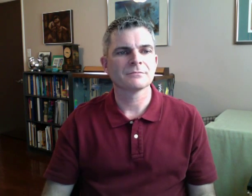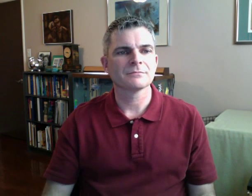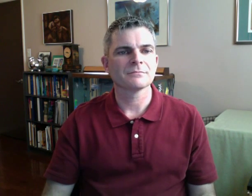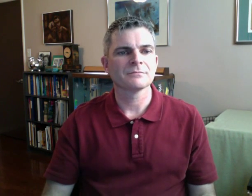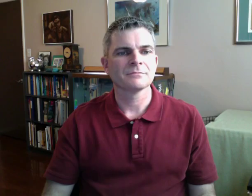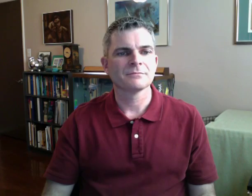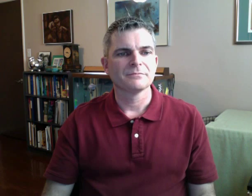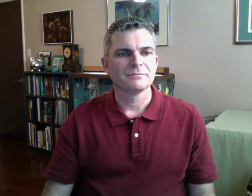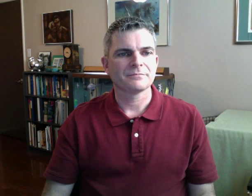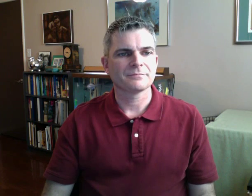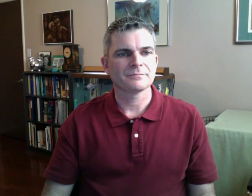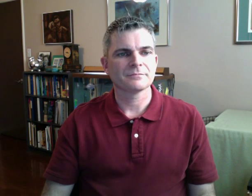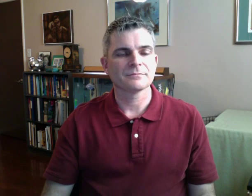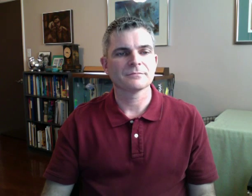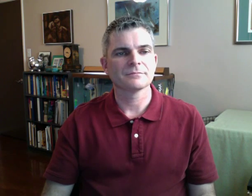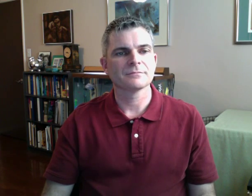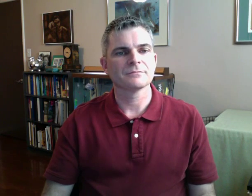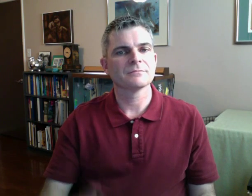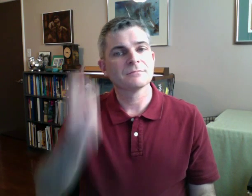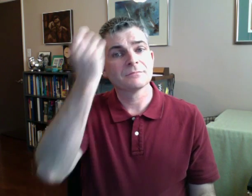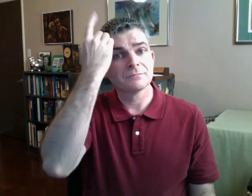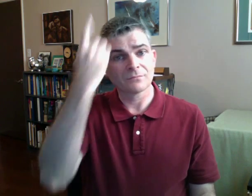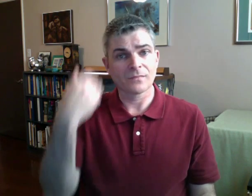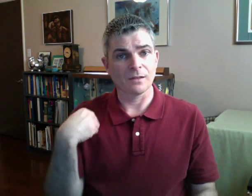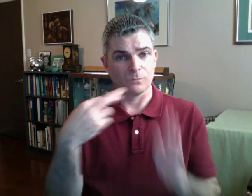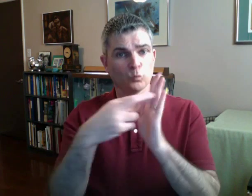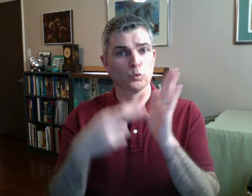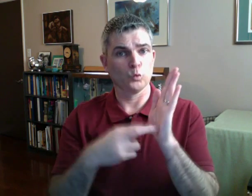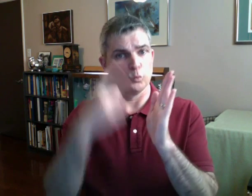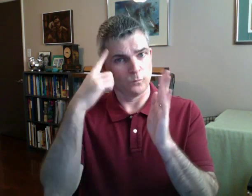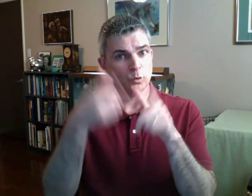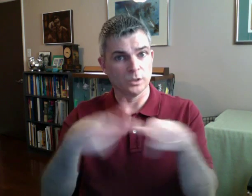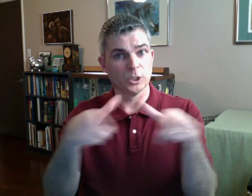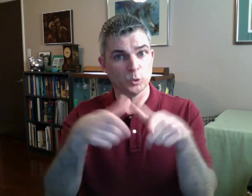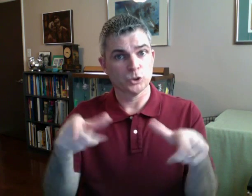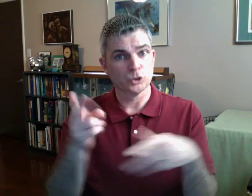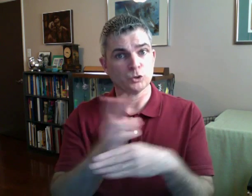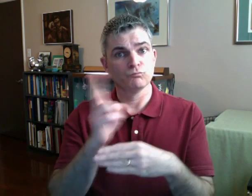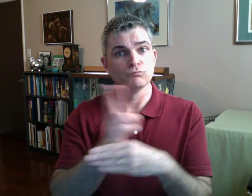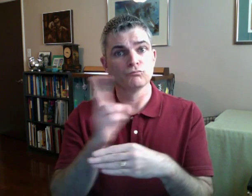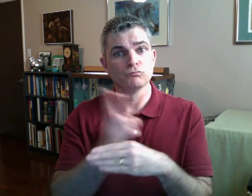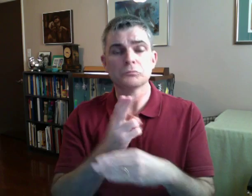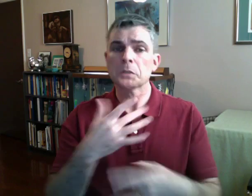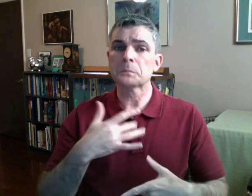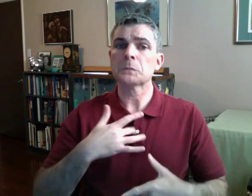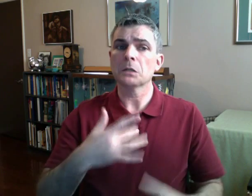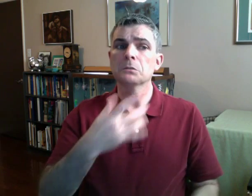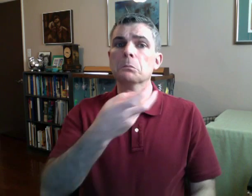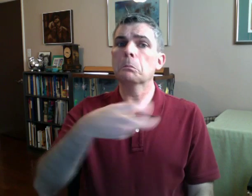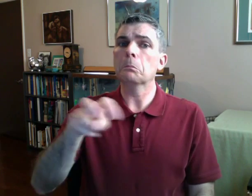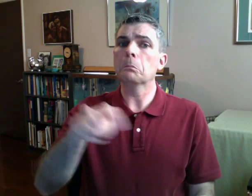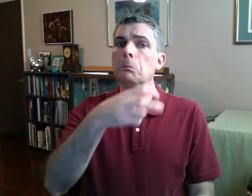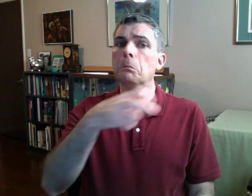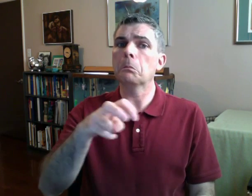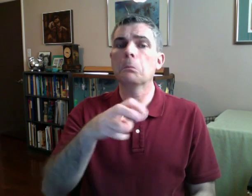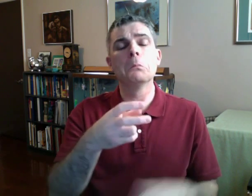There is a rule for language use. One can usually transition from one-language register to an AJA system without encountering